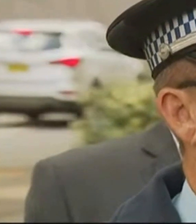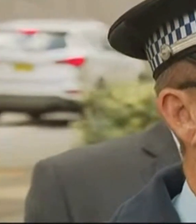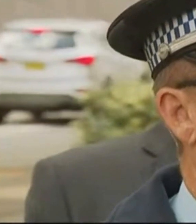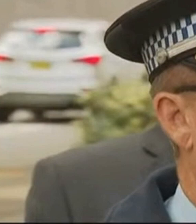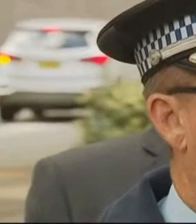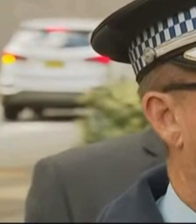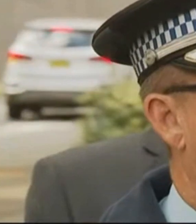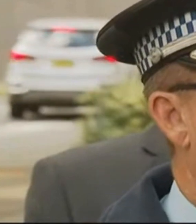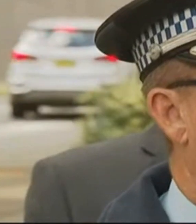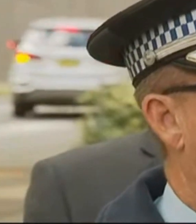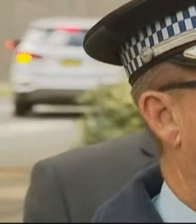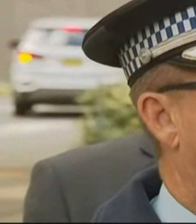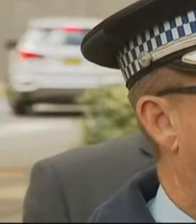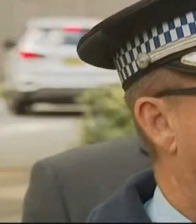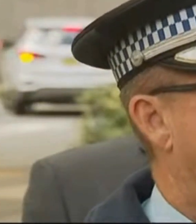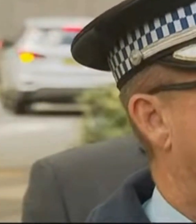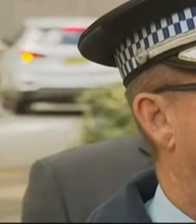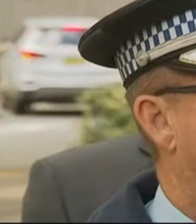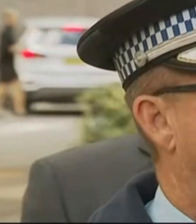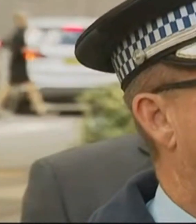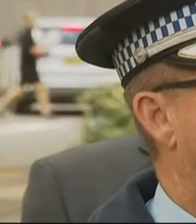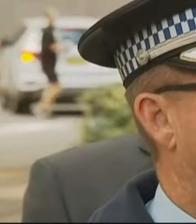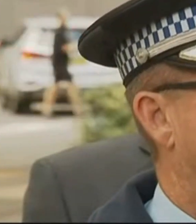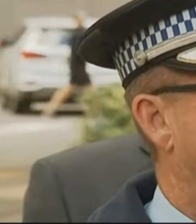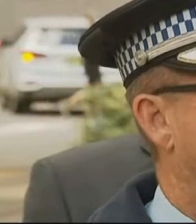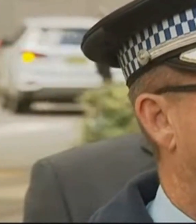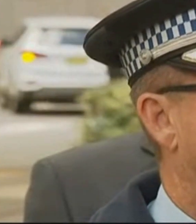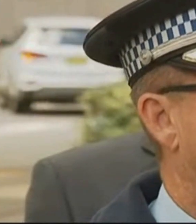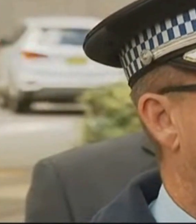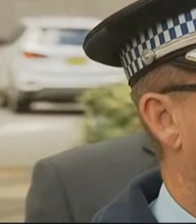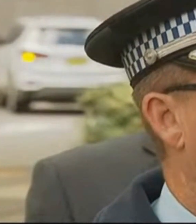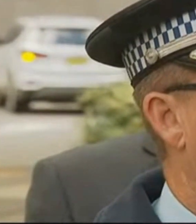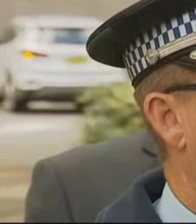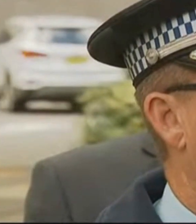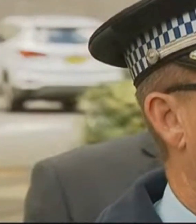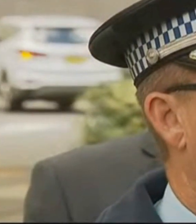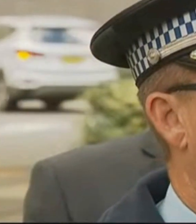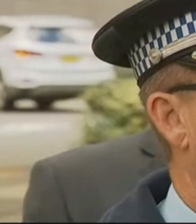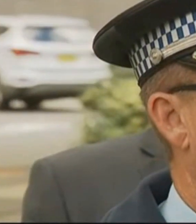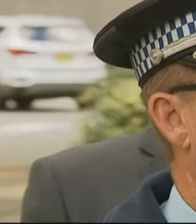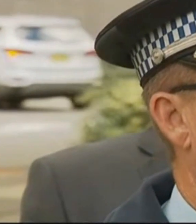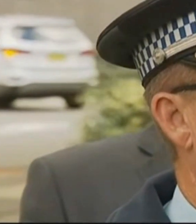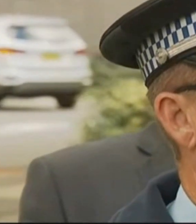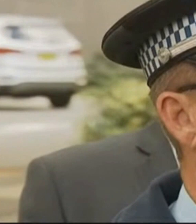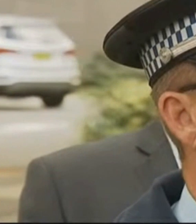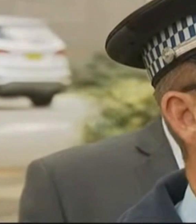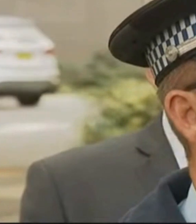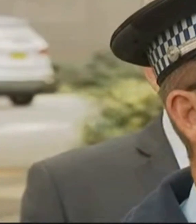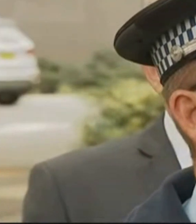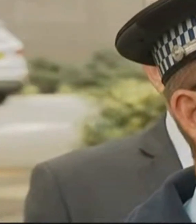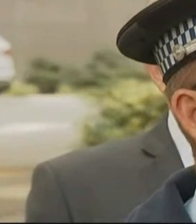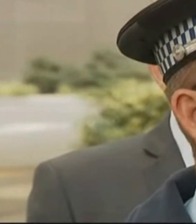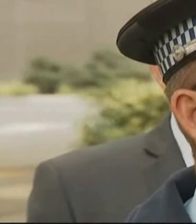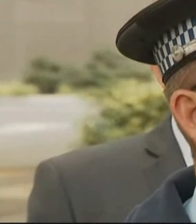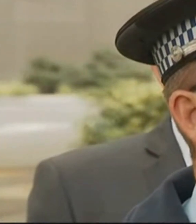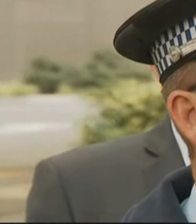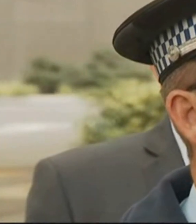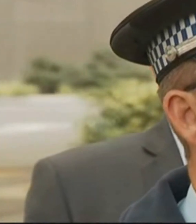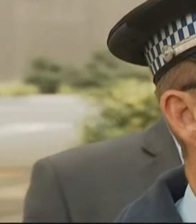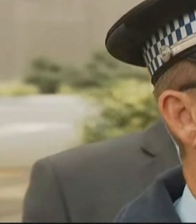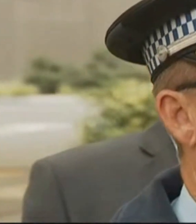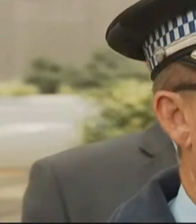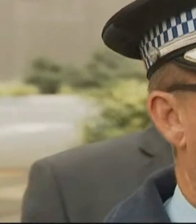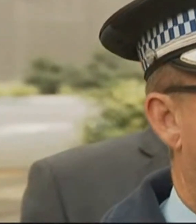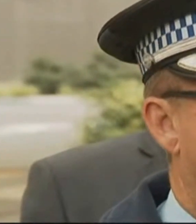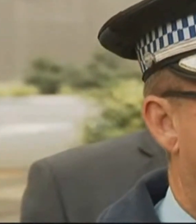the guidelines. For $5,000 for the premises or $55,000, up to. Can you just clarify whether it was New South Wales Transport Police that decided to